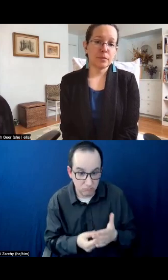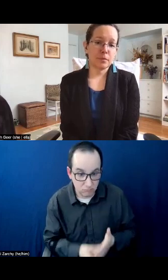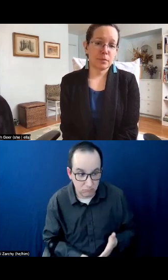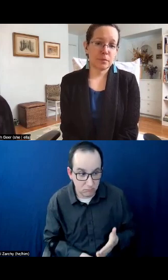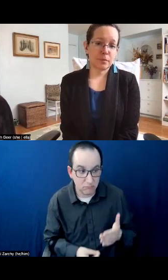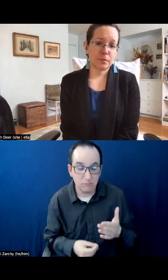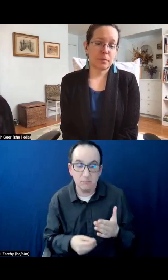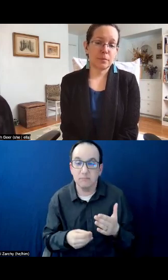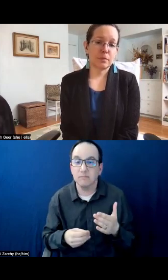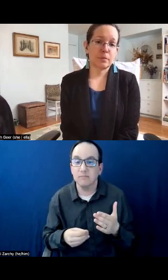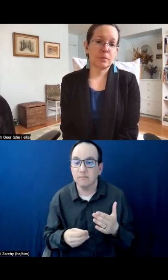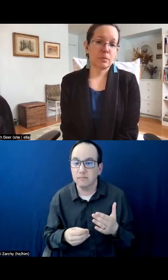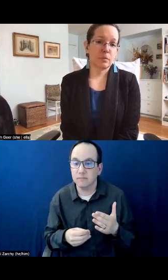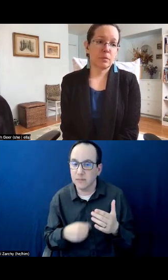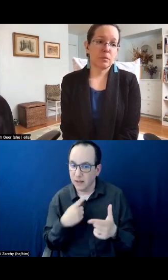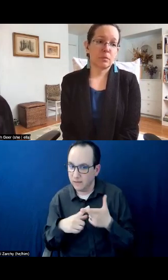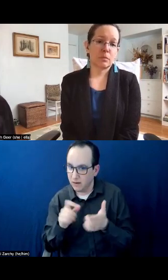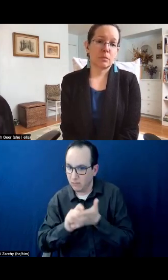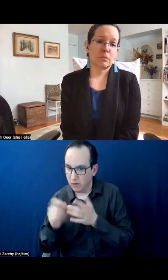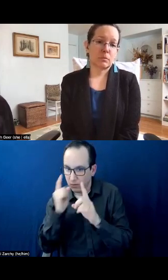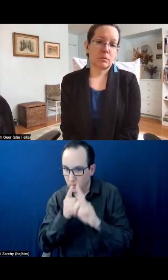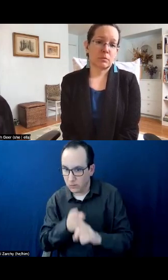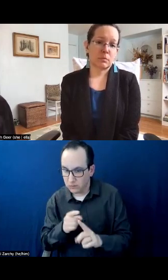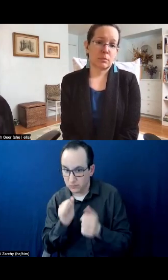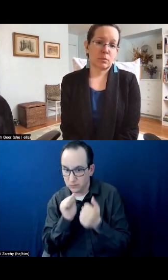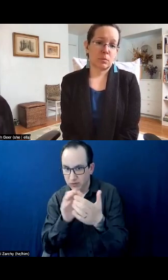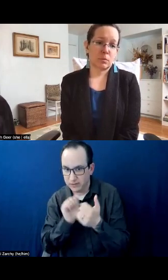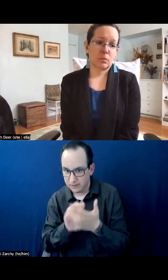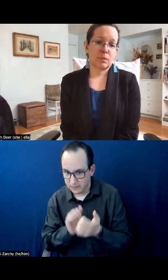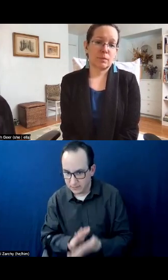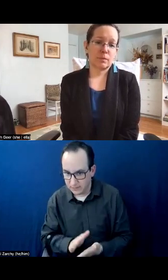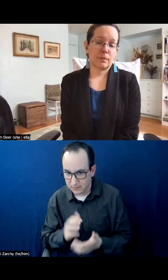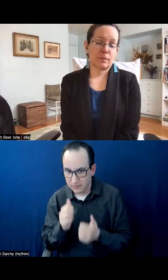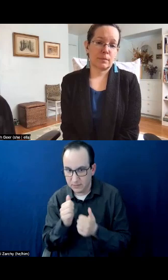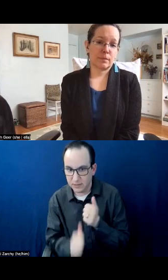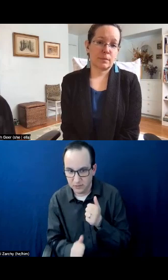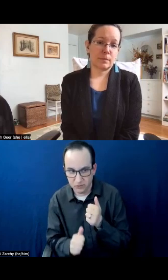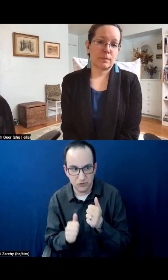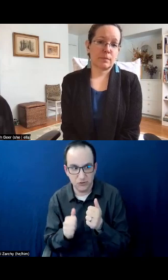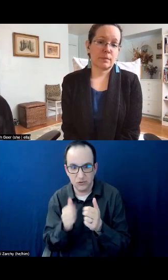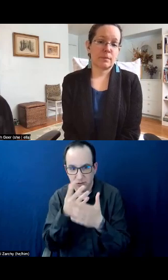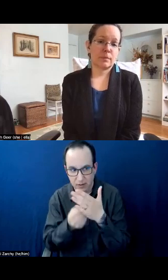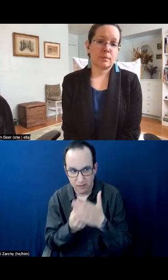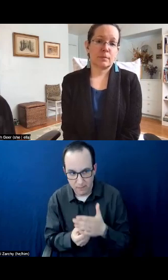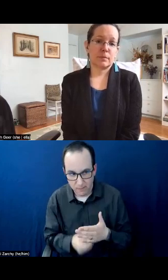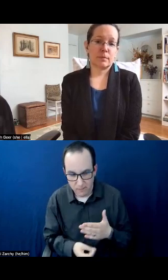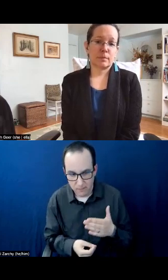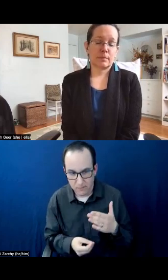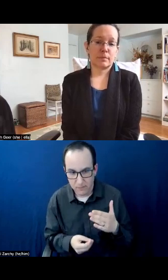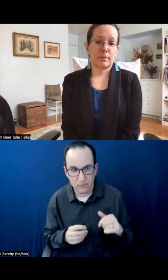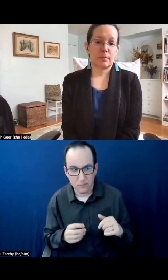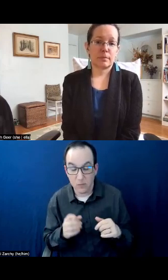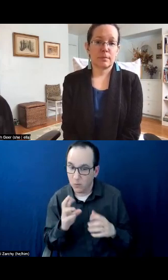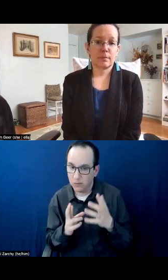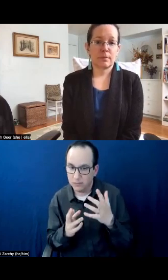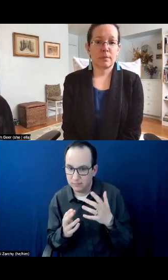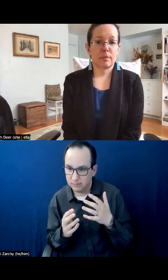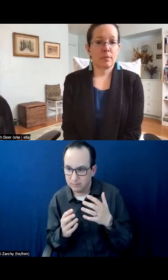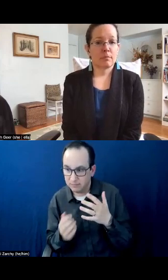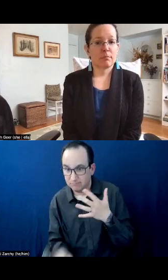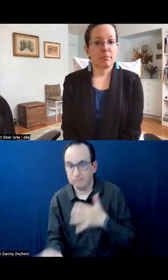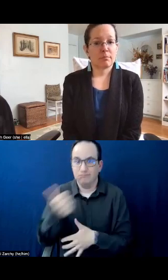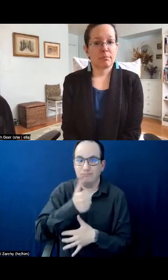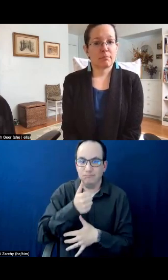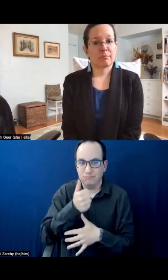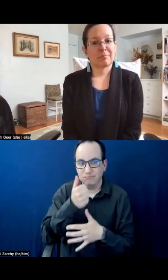From the assessment, you're able to identify areas of lack or areas of need, which will then help you set up goals to fill in